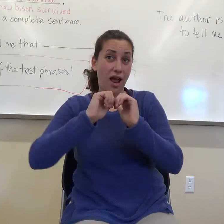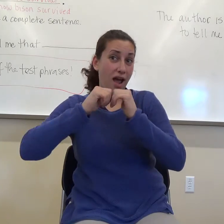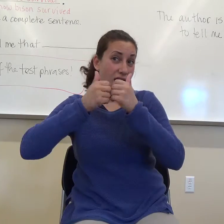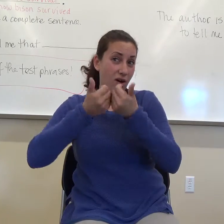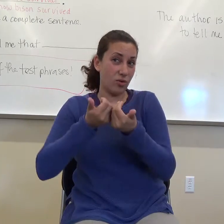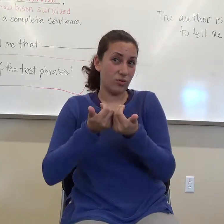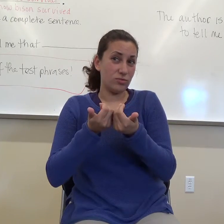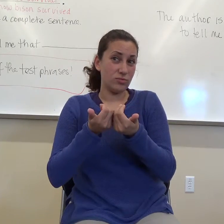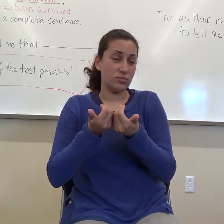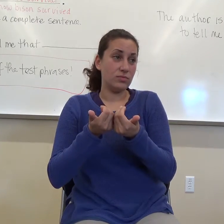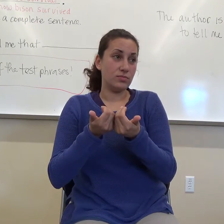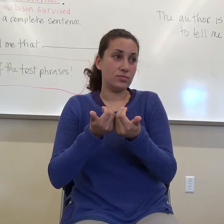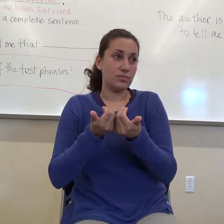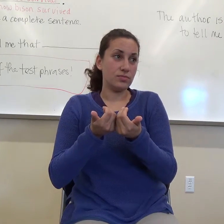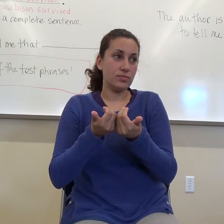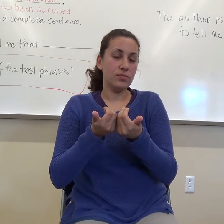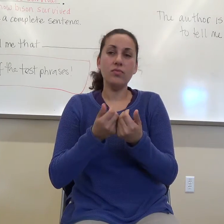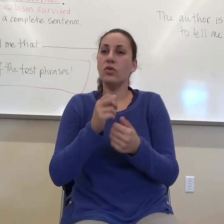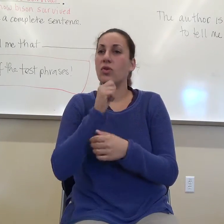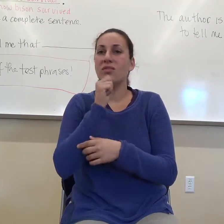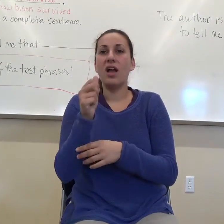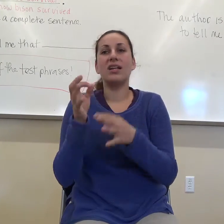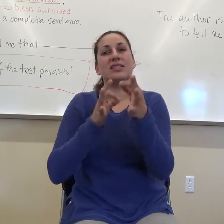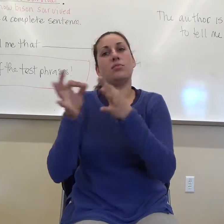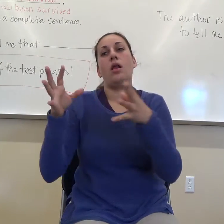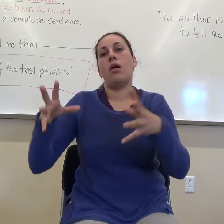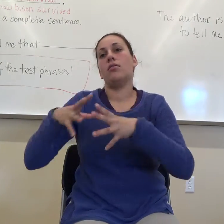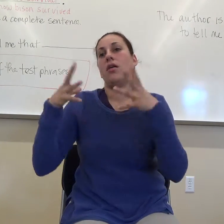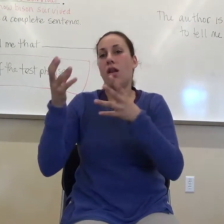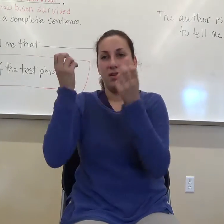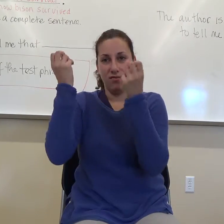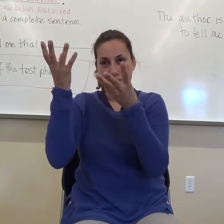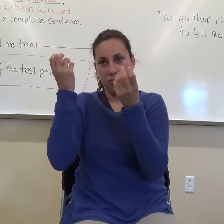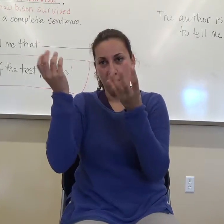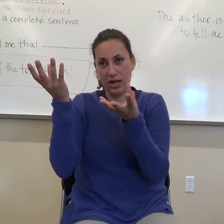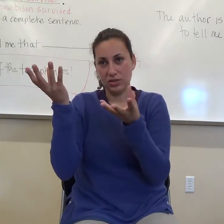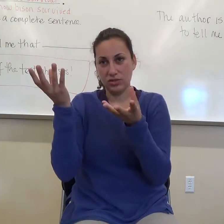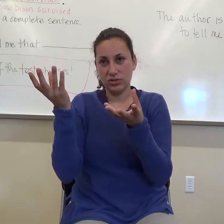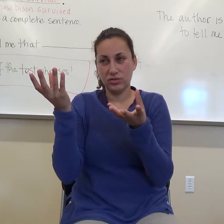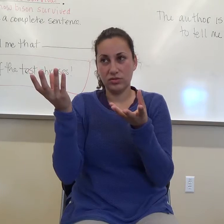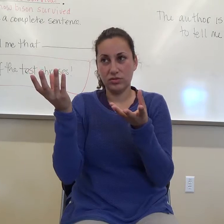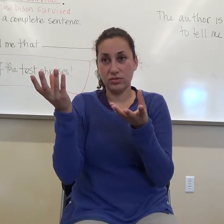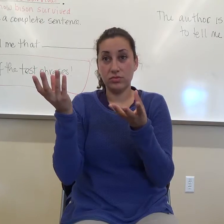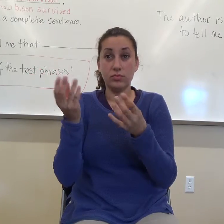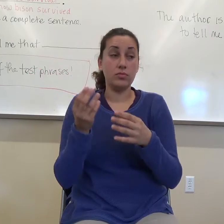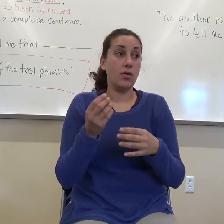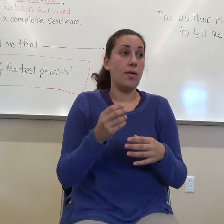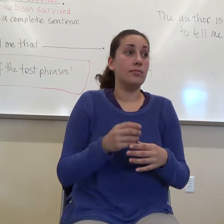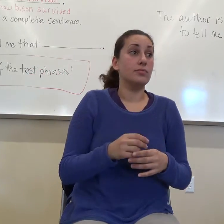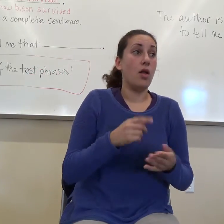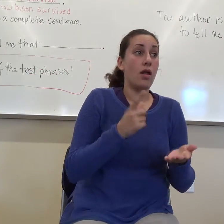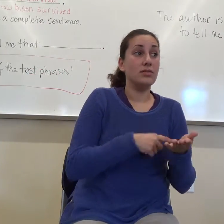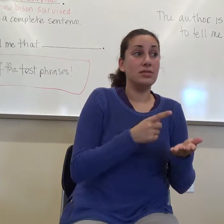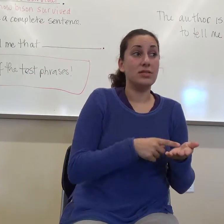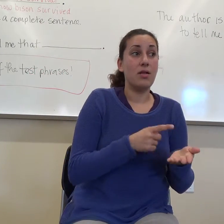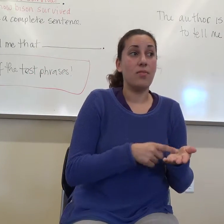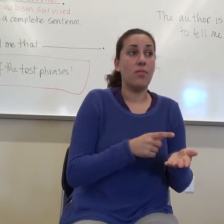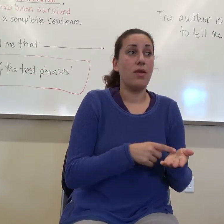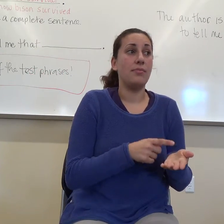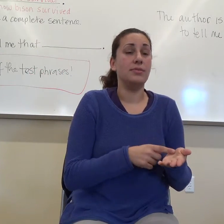more to less information, okay? What people often do with this is they in their minds, they